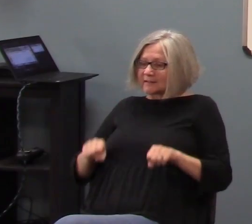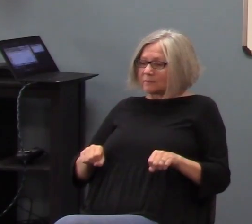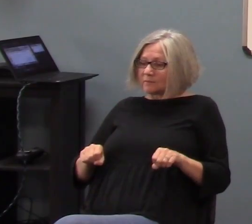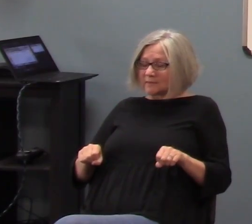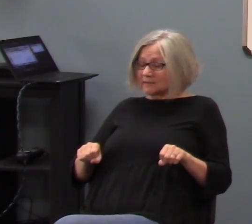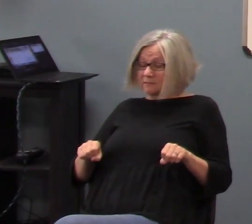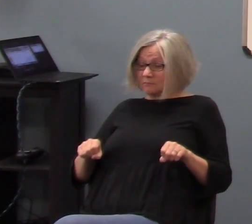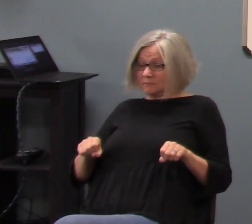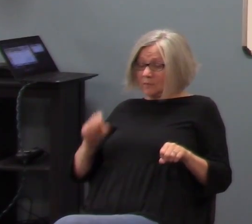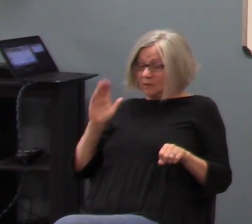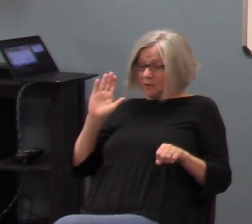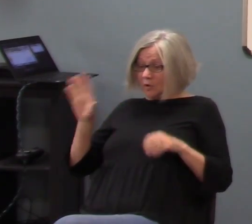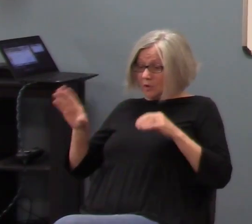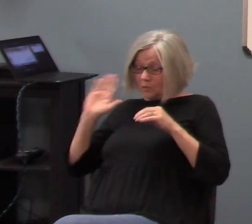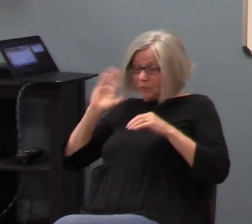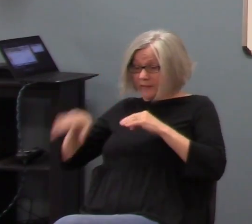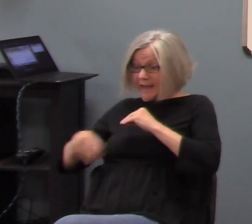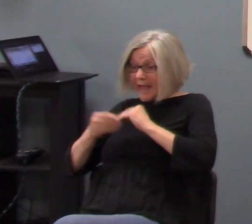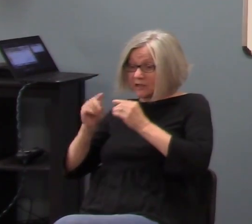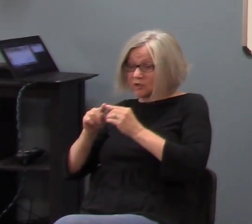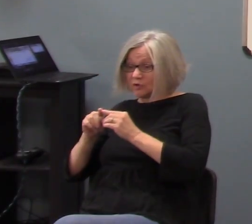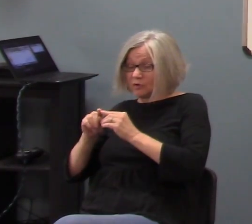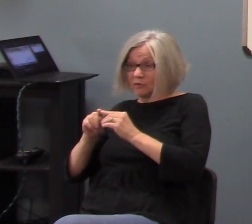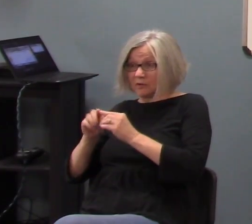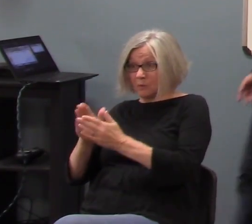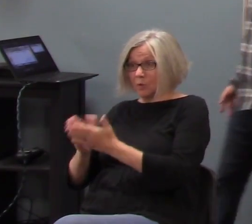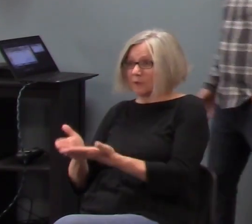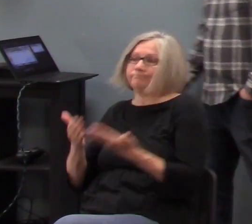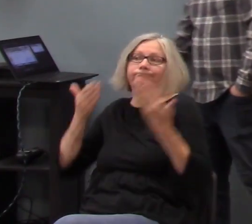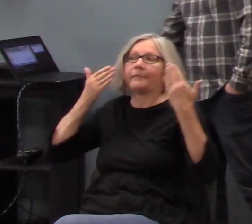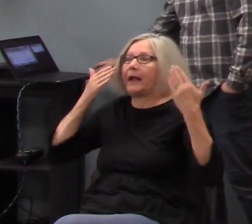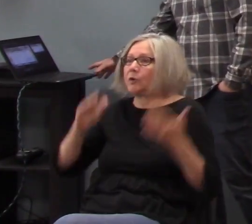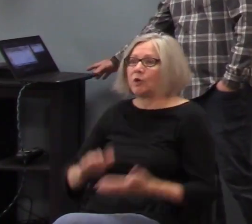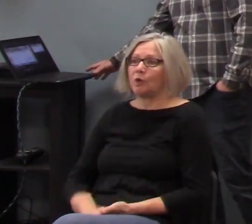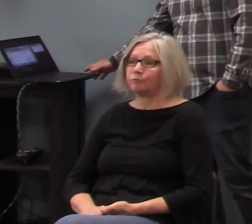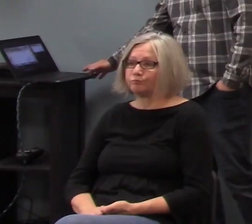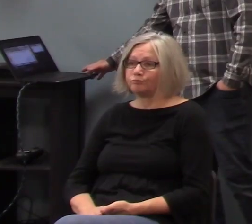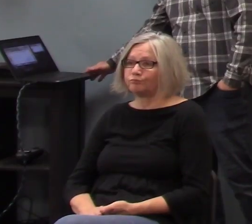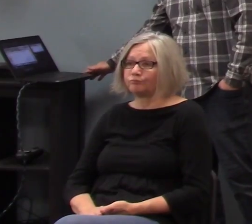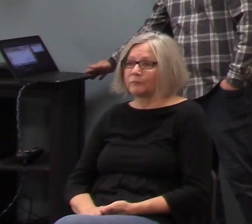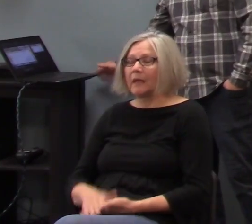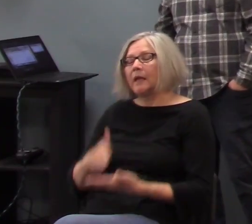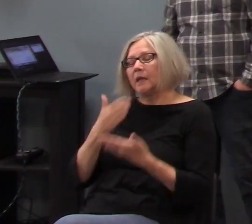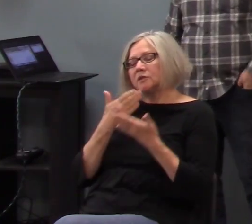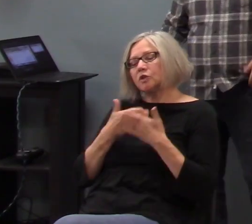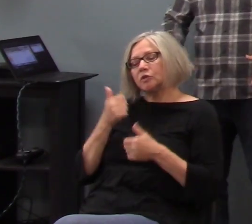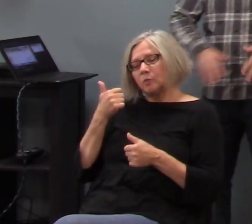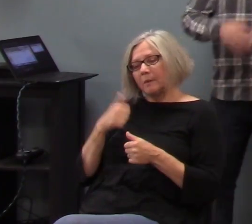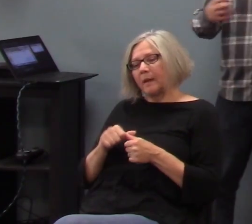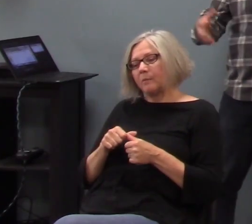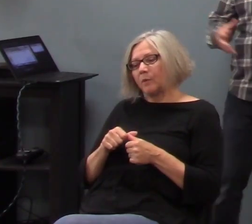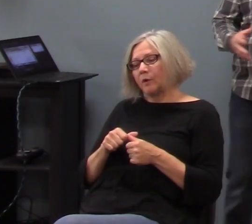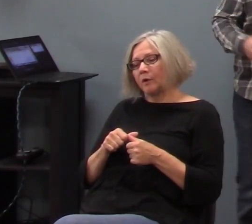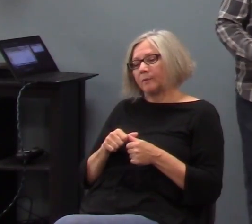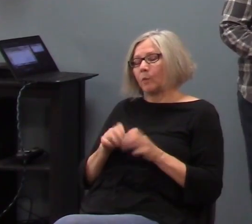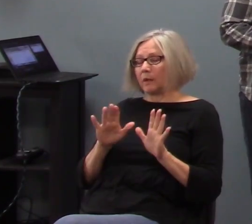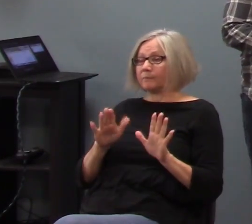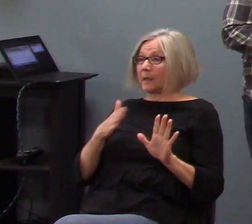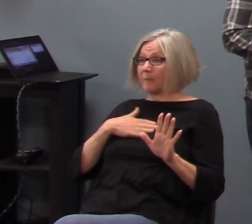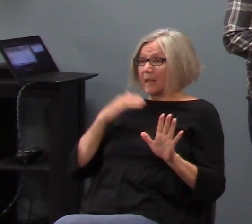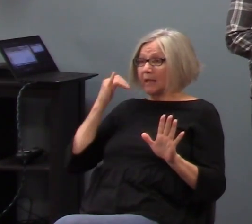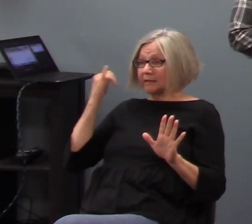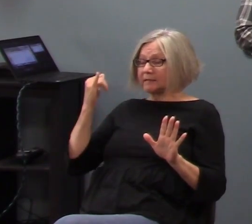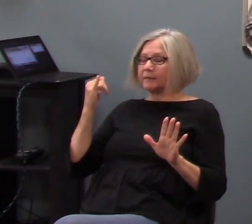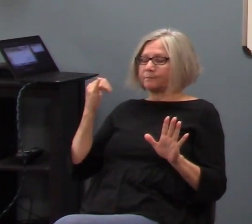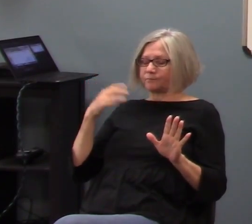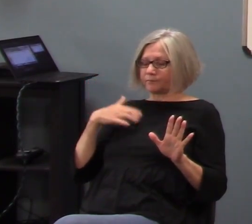ever happen? I don't know. I don't know either. But it's a really great point. And it's good to remember that we need to, again, my whole idea, we talked about it